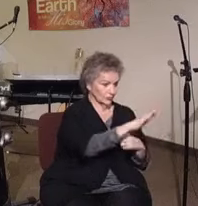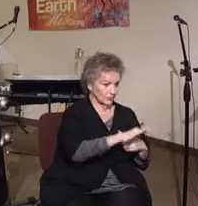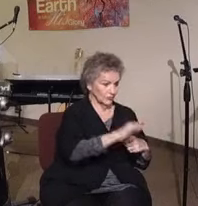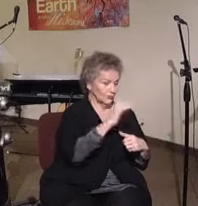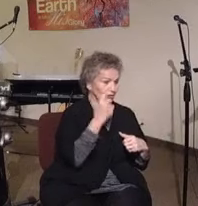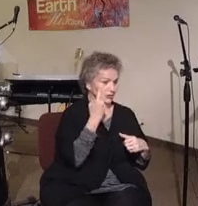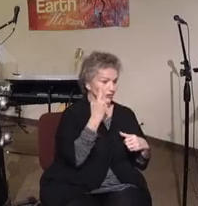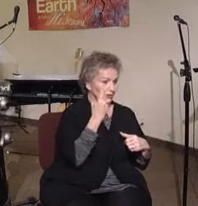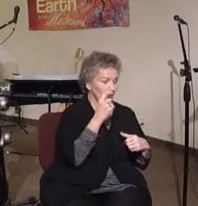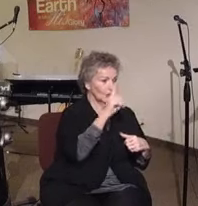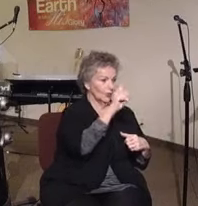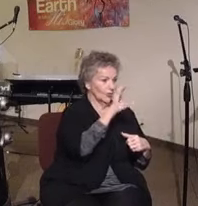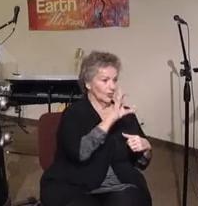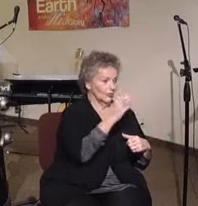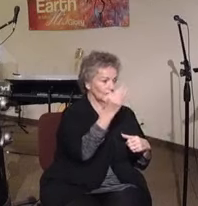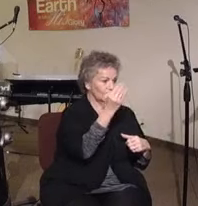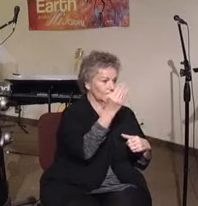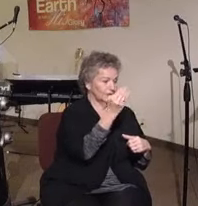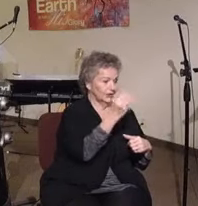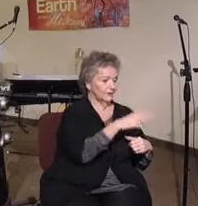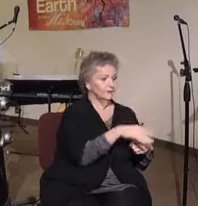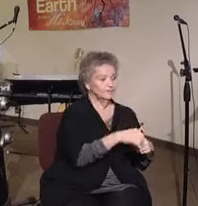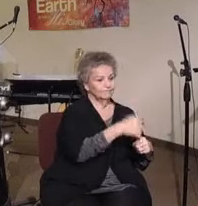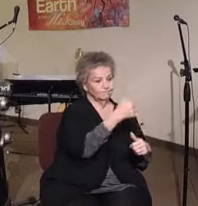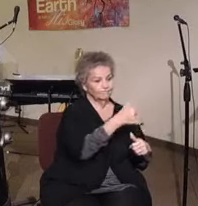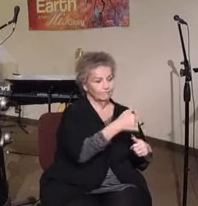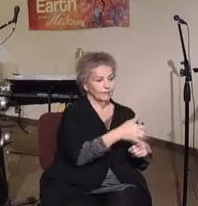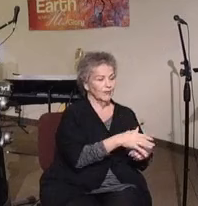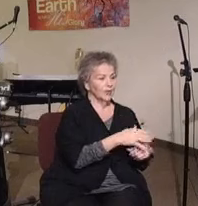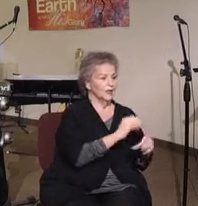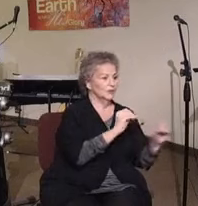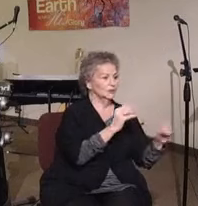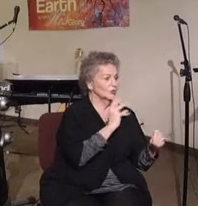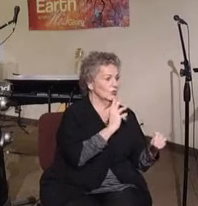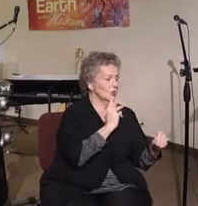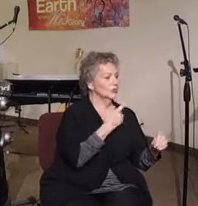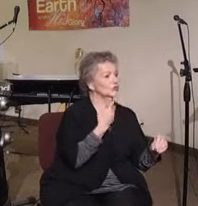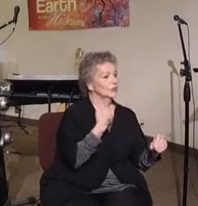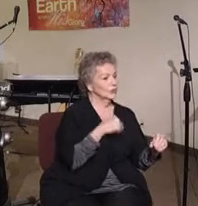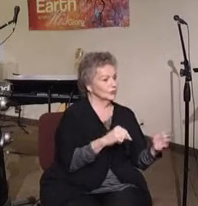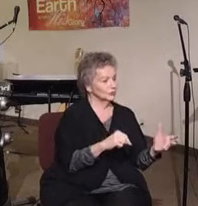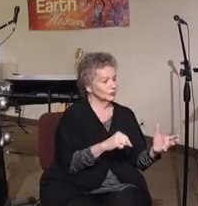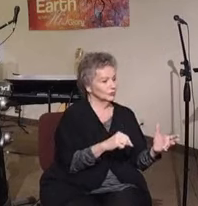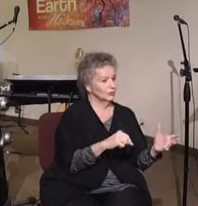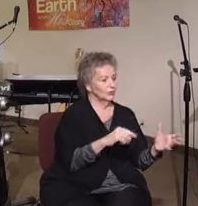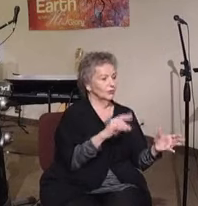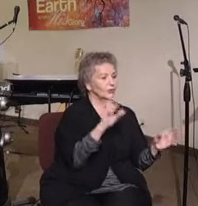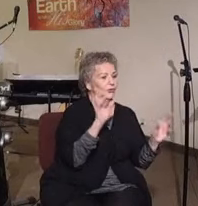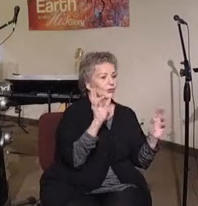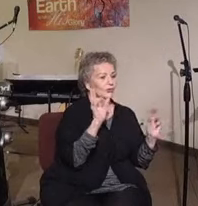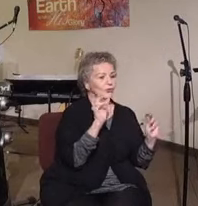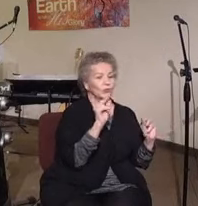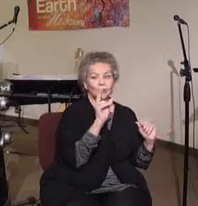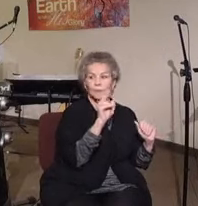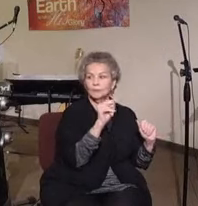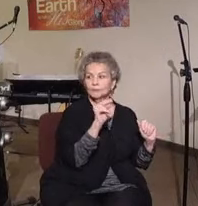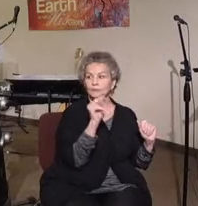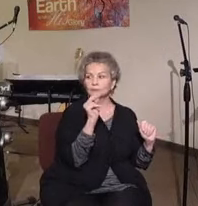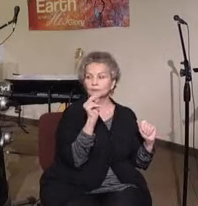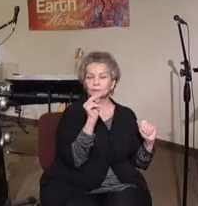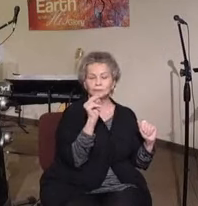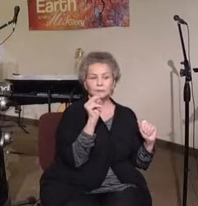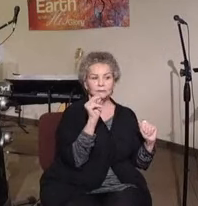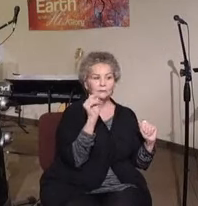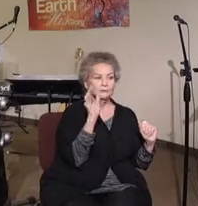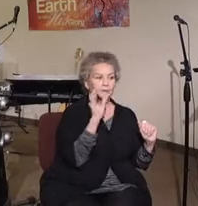were over 115 and there's no water? You're thirsty. You will have no for a